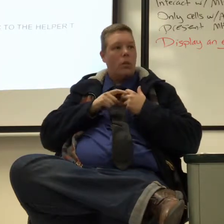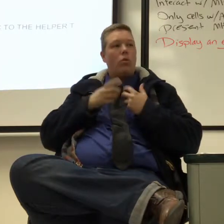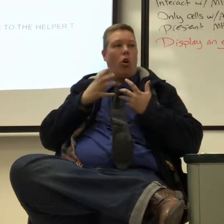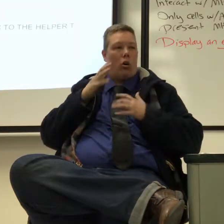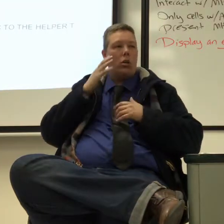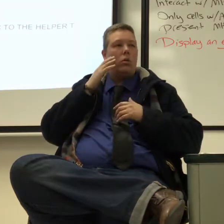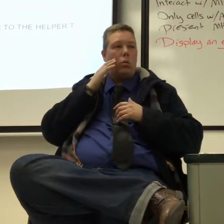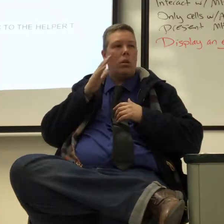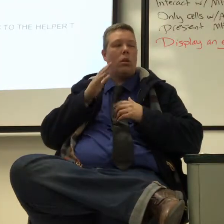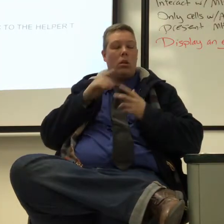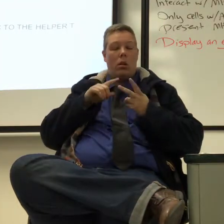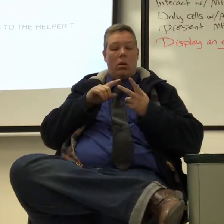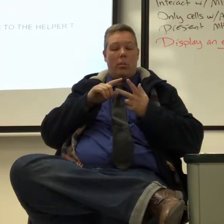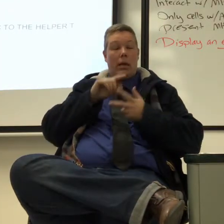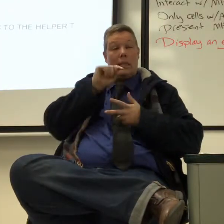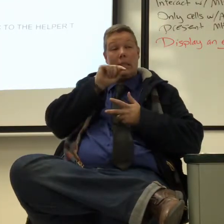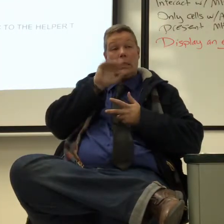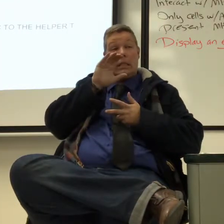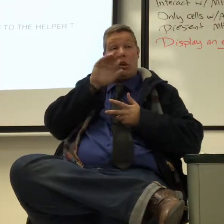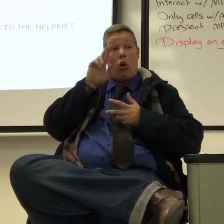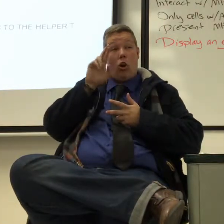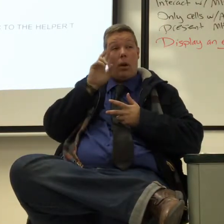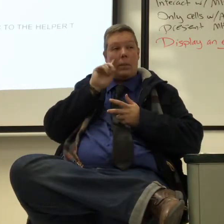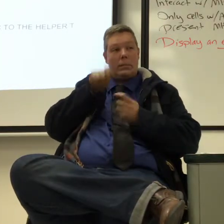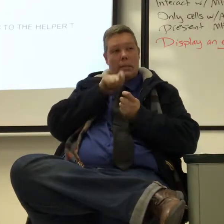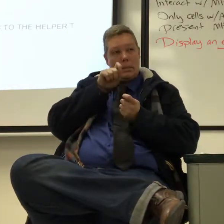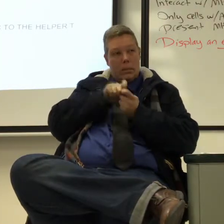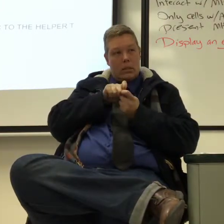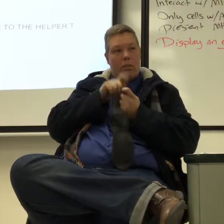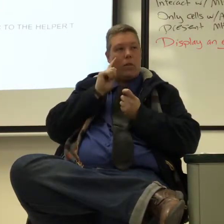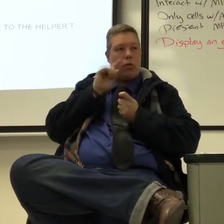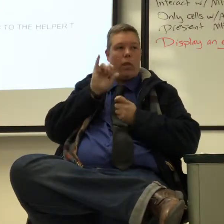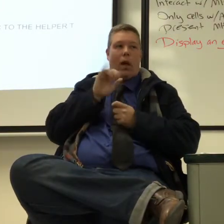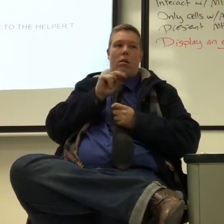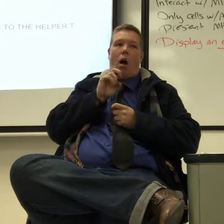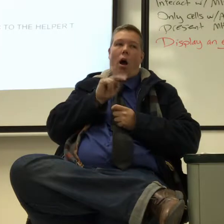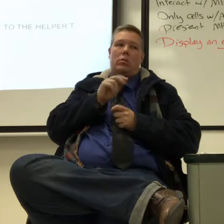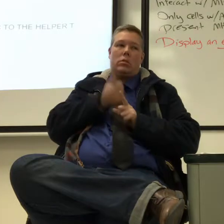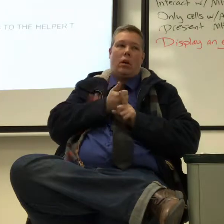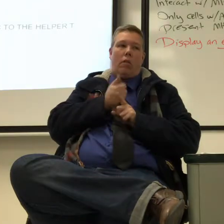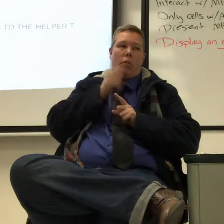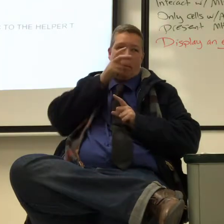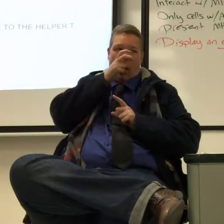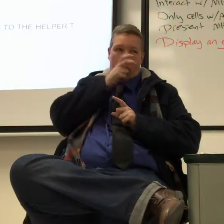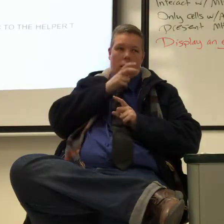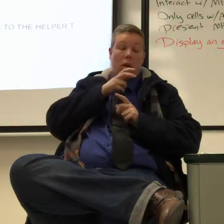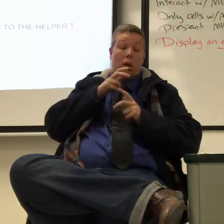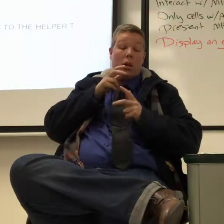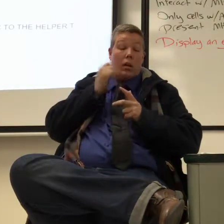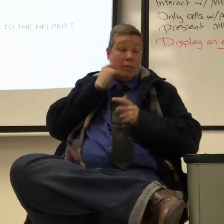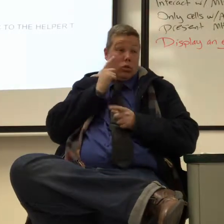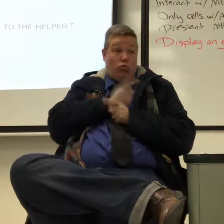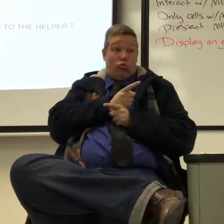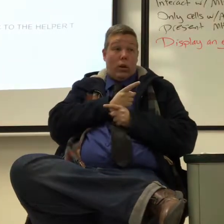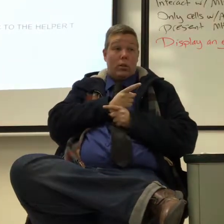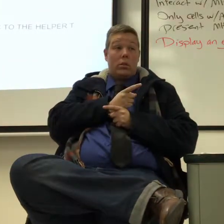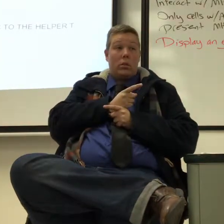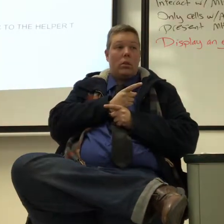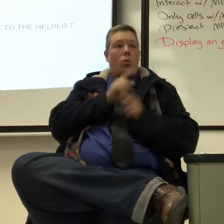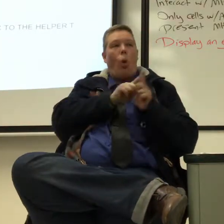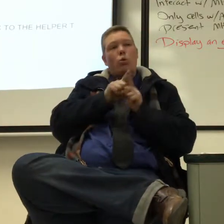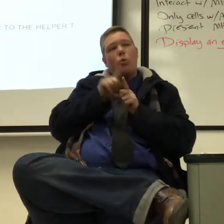But the TCR, it's got to be specific for this particular non-self bug. If that's correct, you also need